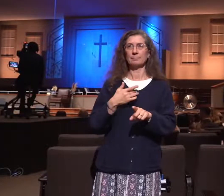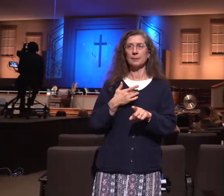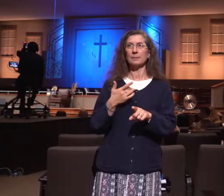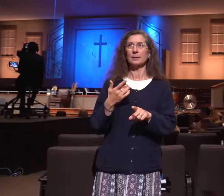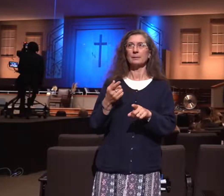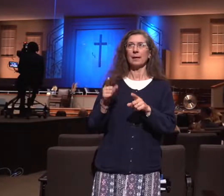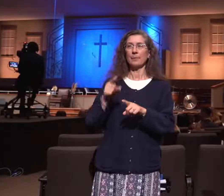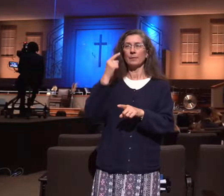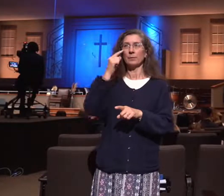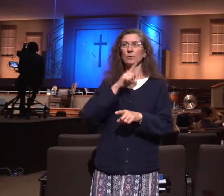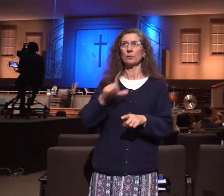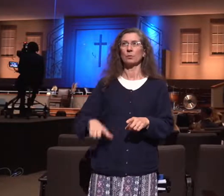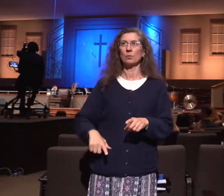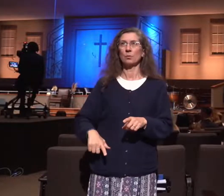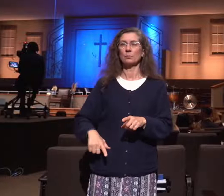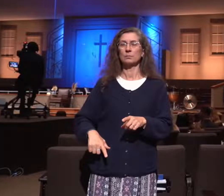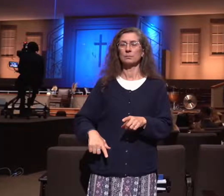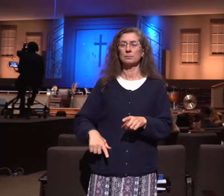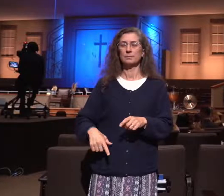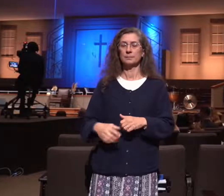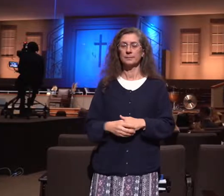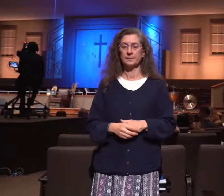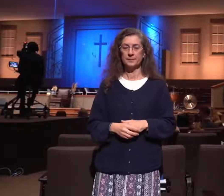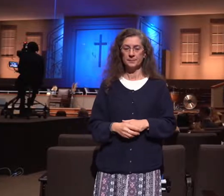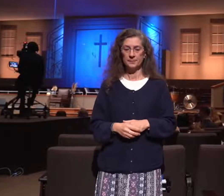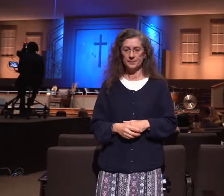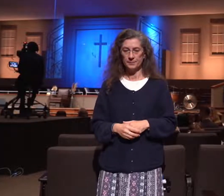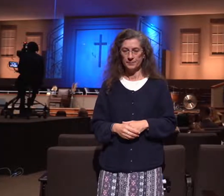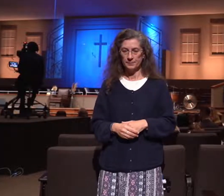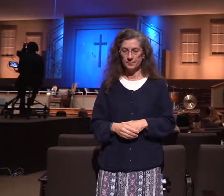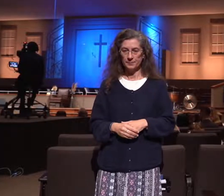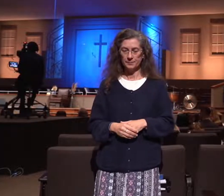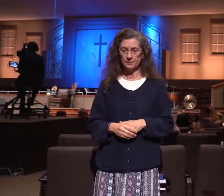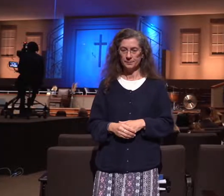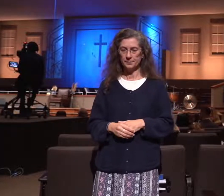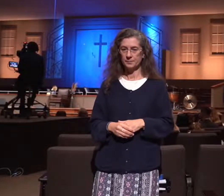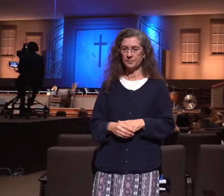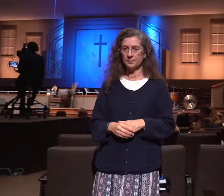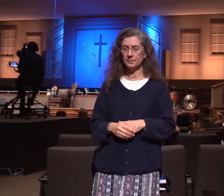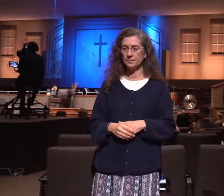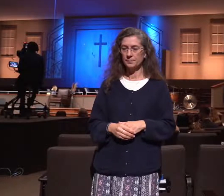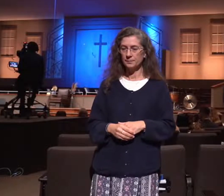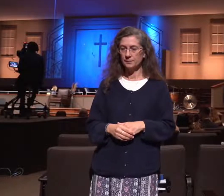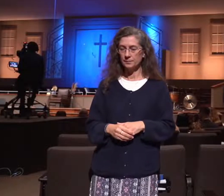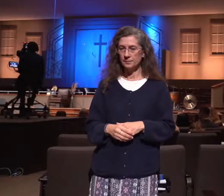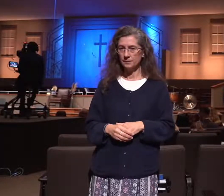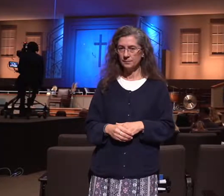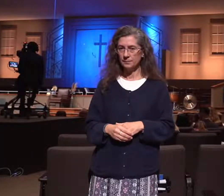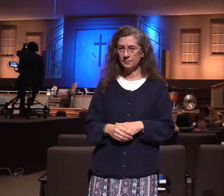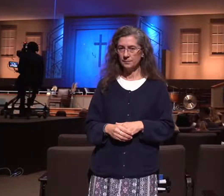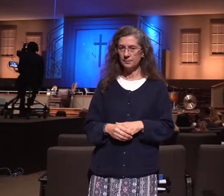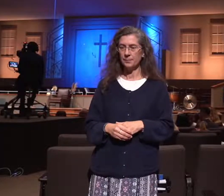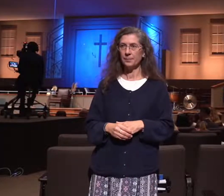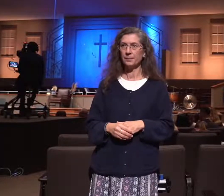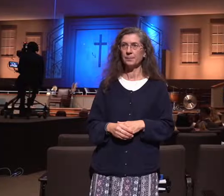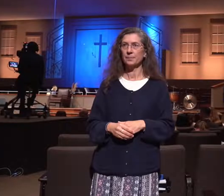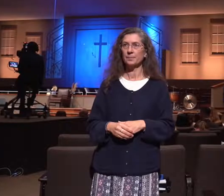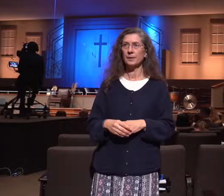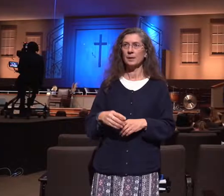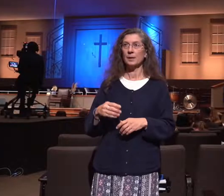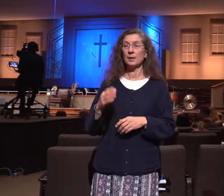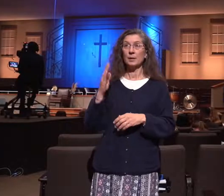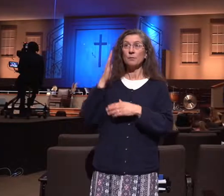the past is prologue. You say, well, what does that mean? It means you ain't seen nothing yet,